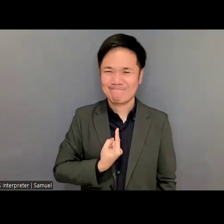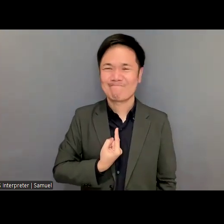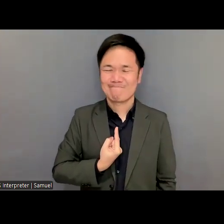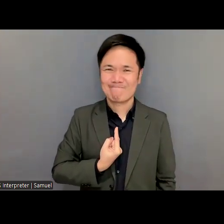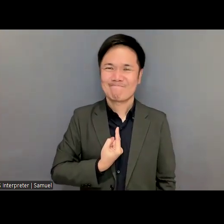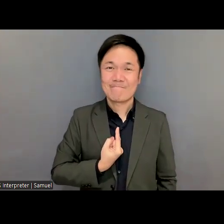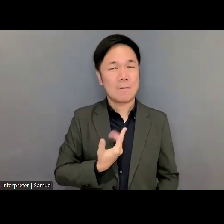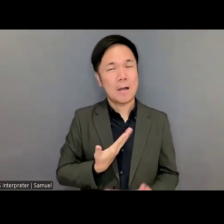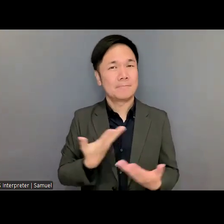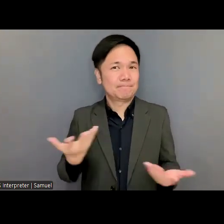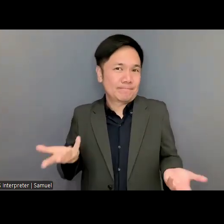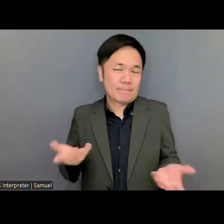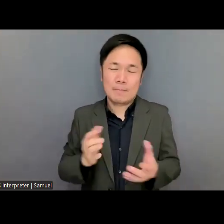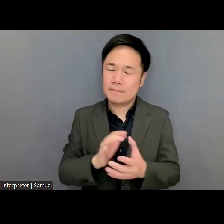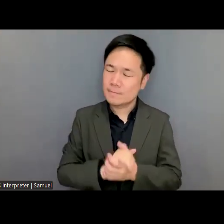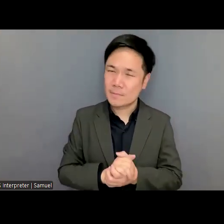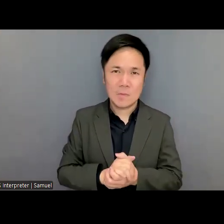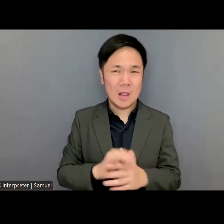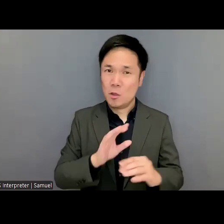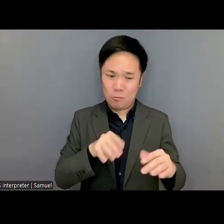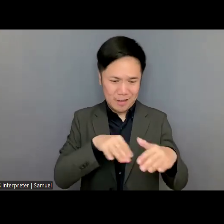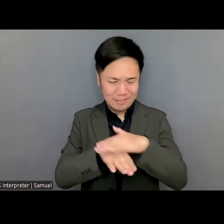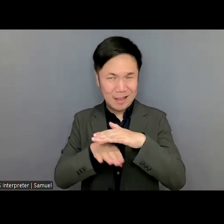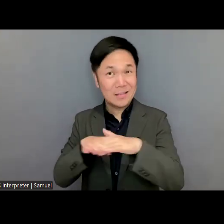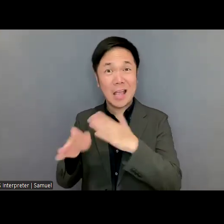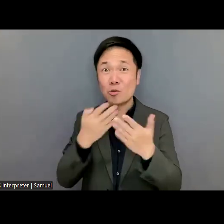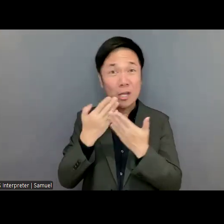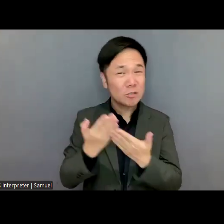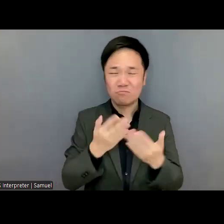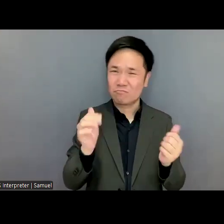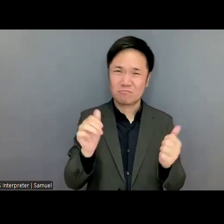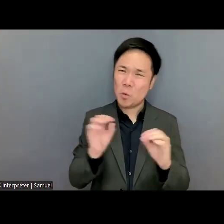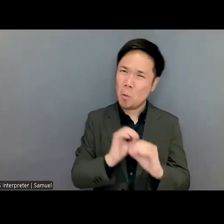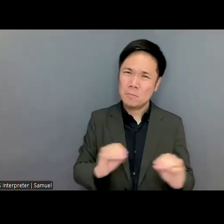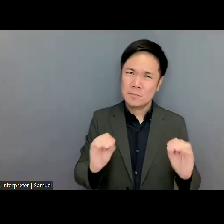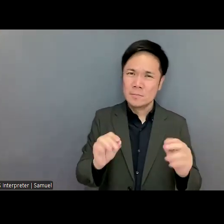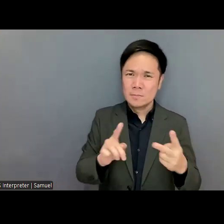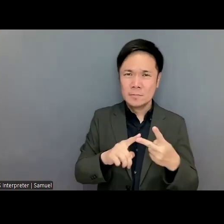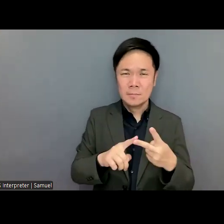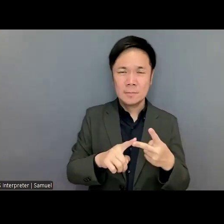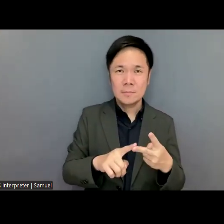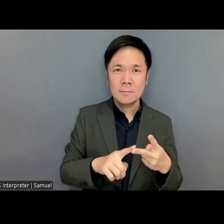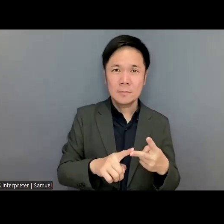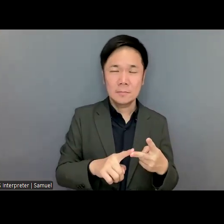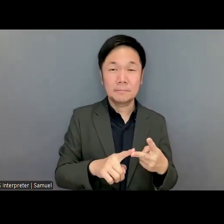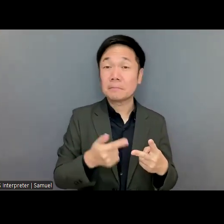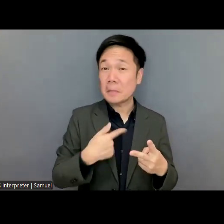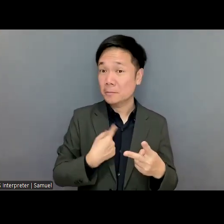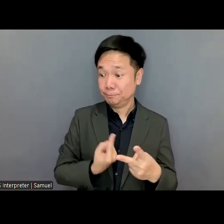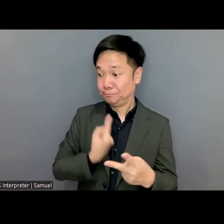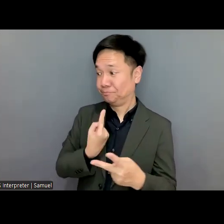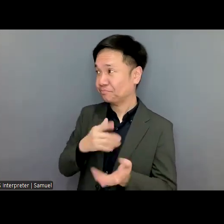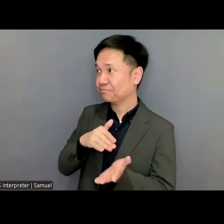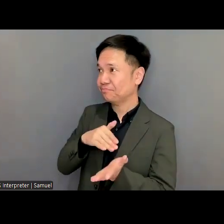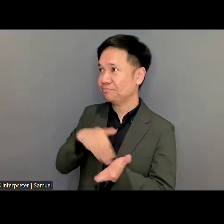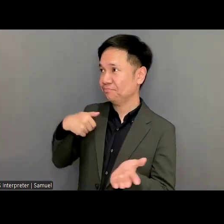impact in terms of not accessing education also contributes to economic exclusion, economic loss for